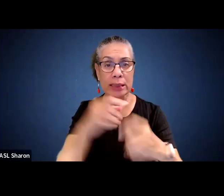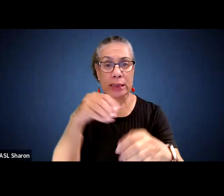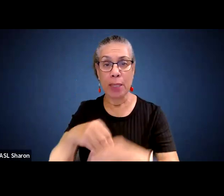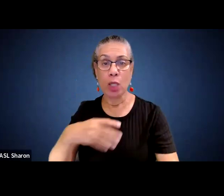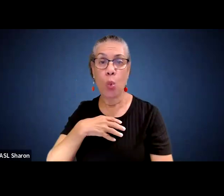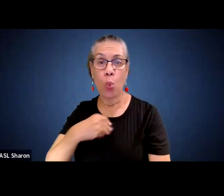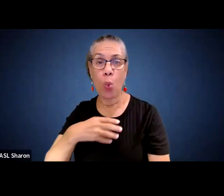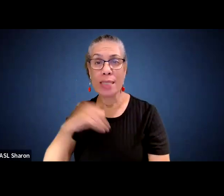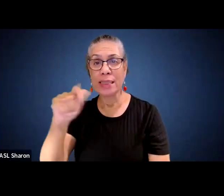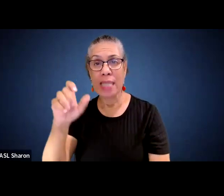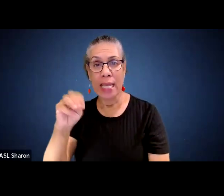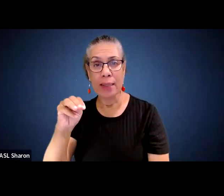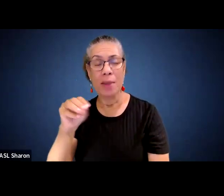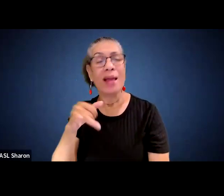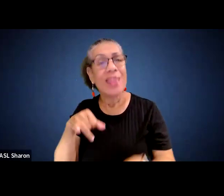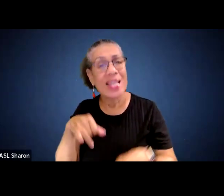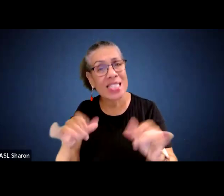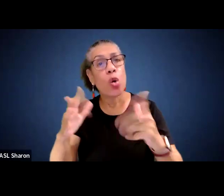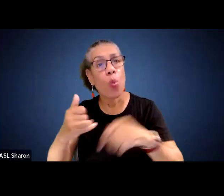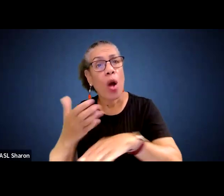still wants White Stadium renovated.